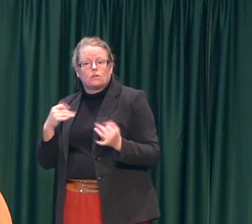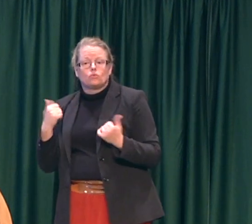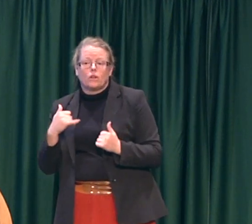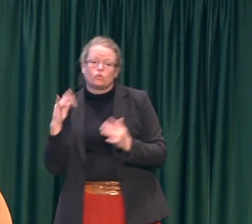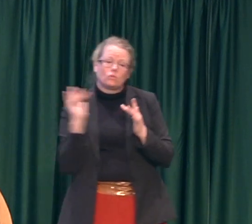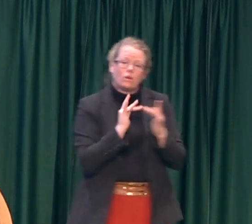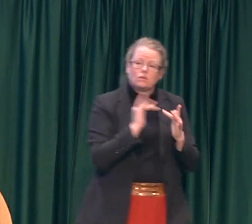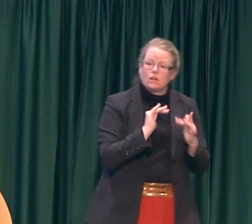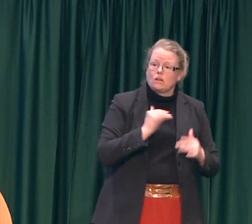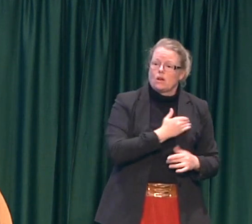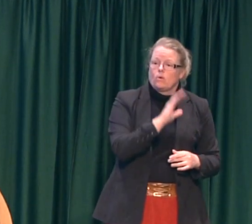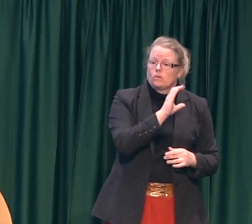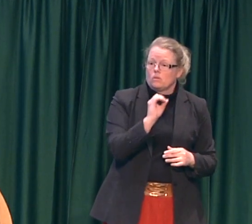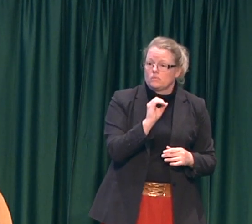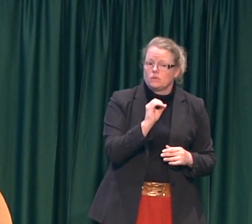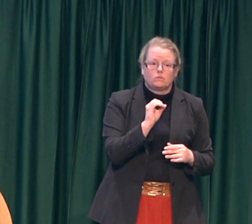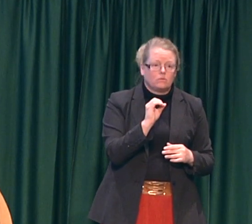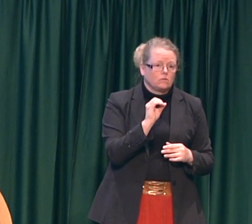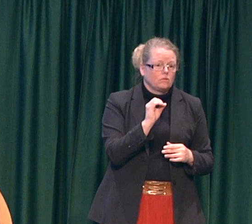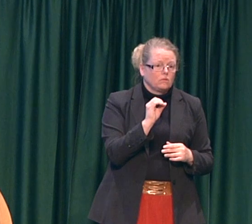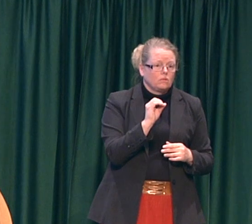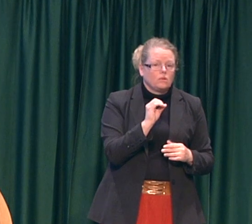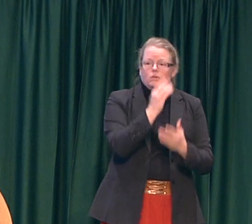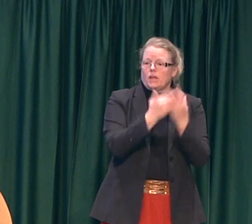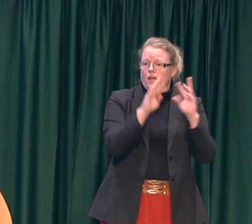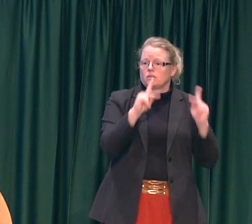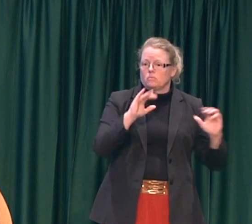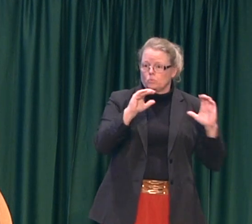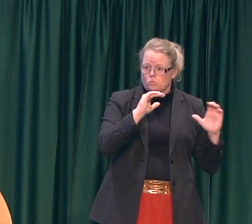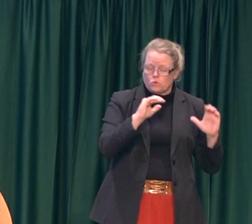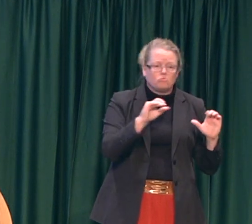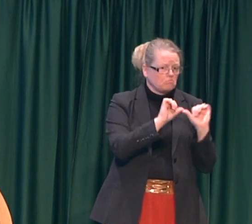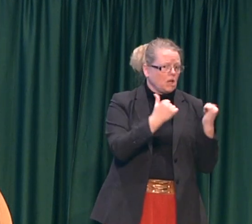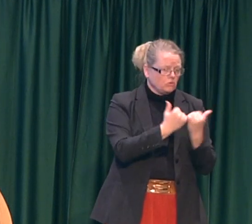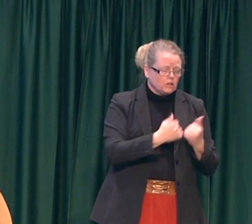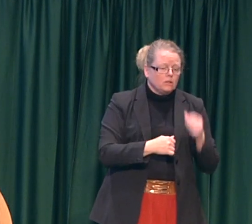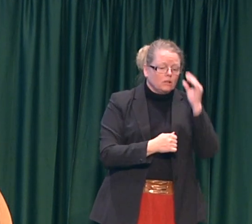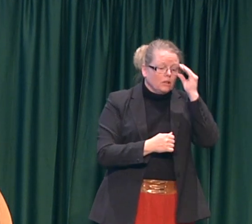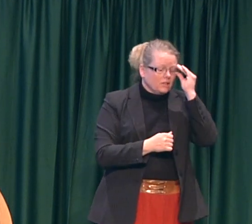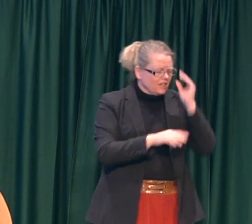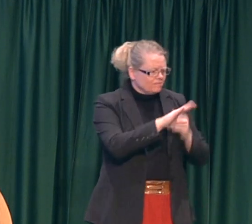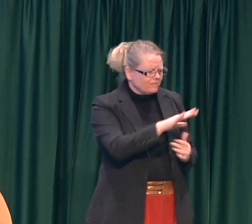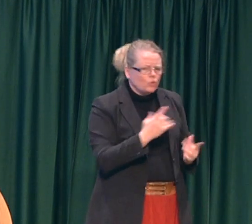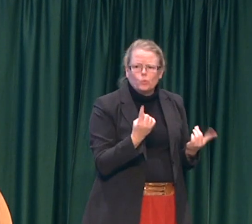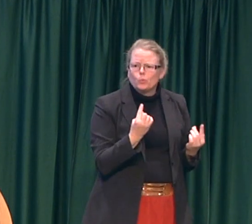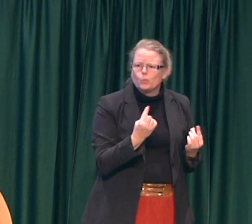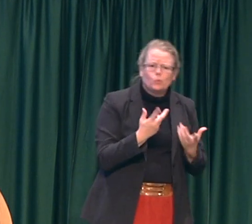And what was neat was the medical staff contacted our company and our Hands Up communication